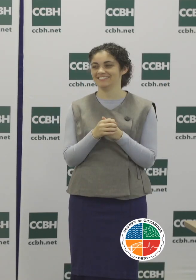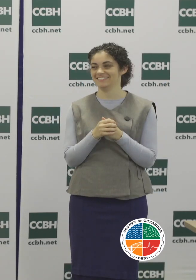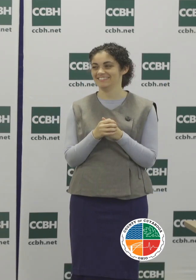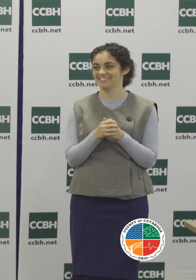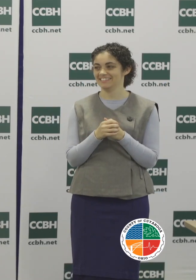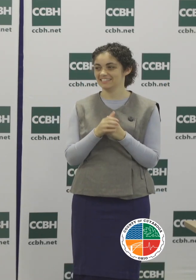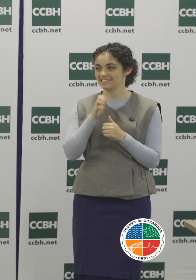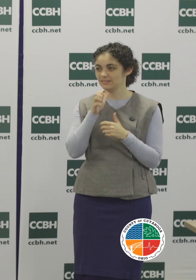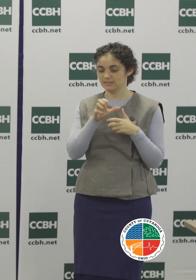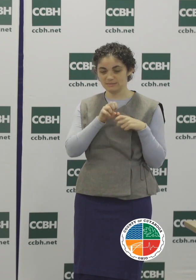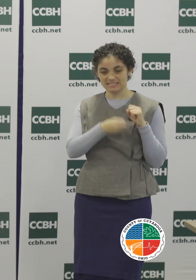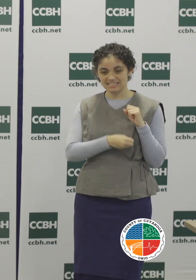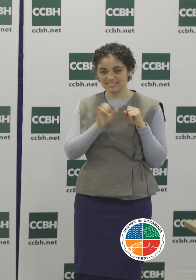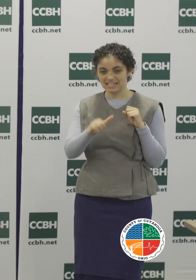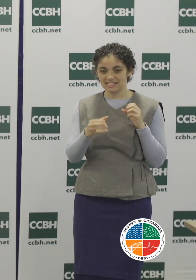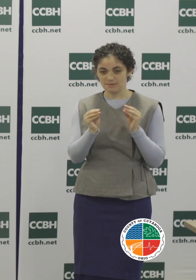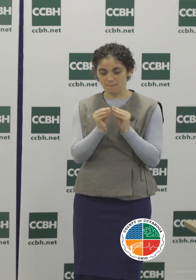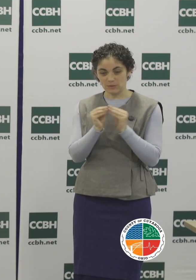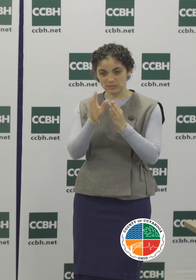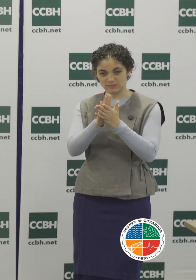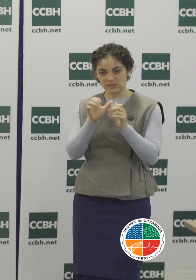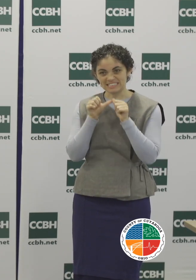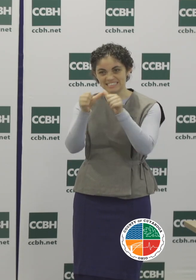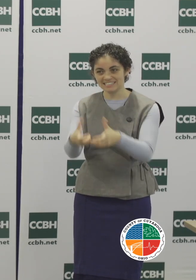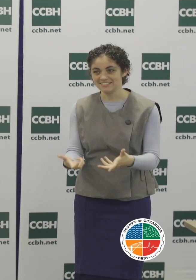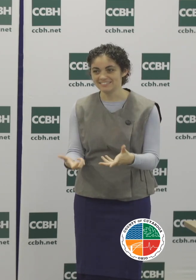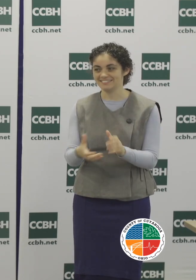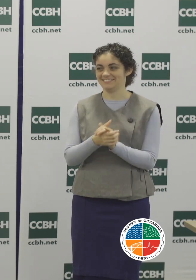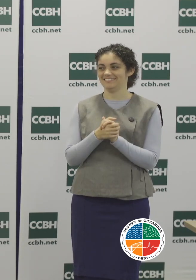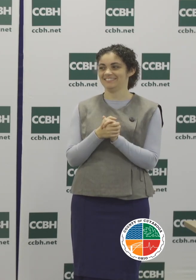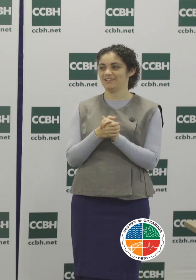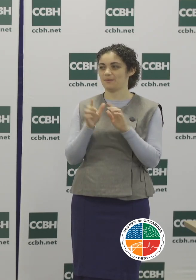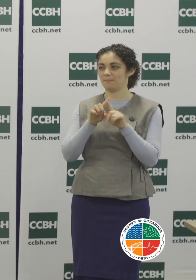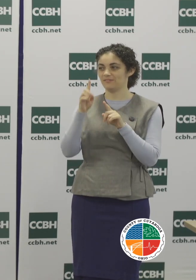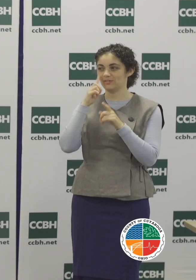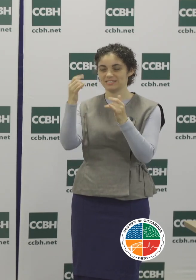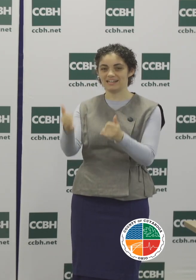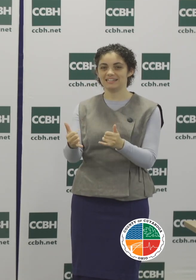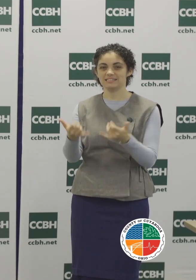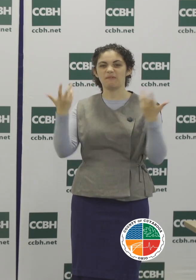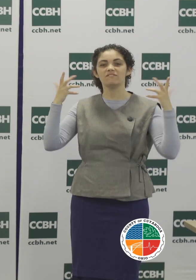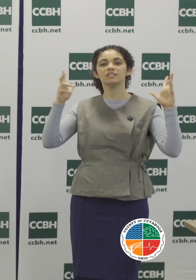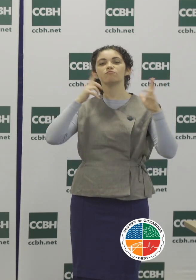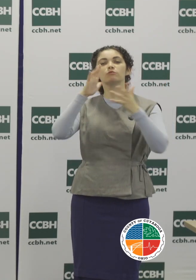I didn't want to break it to him that he has a little bit longer to go, but for today it's been defeated.